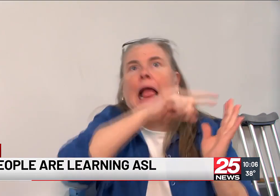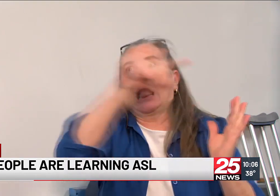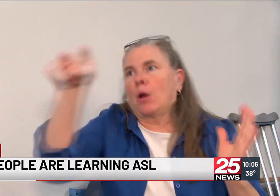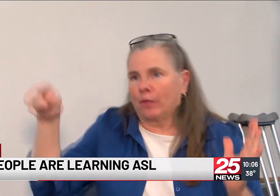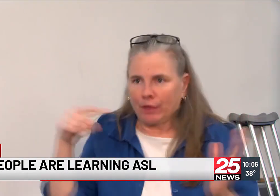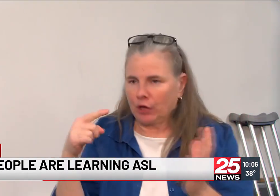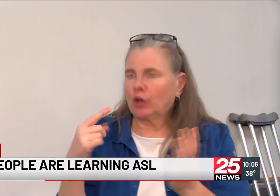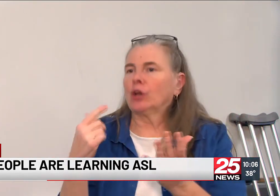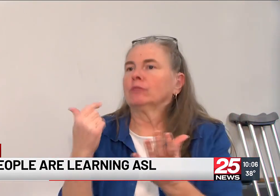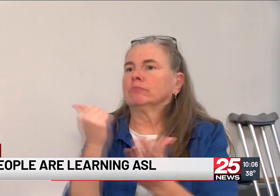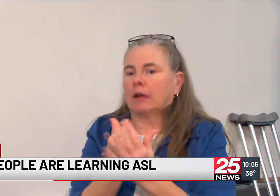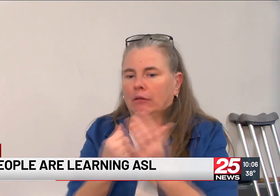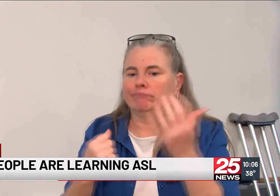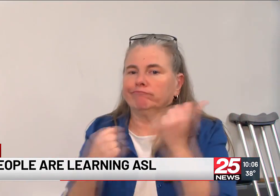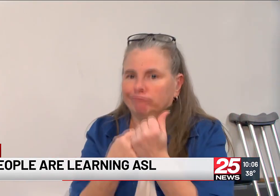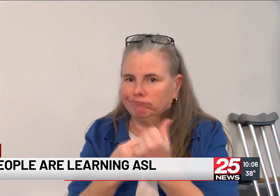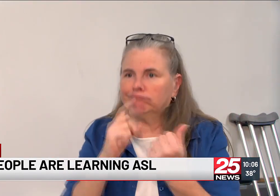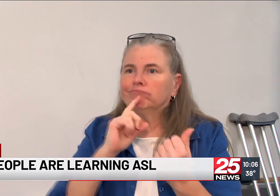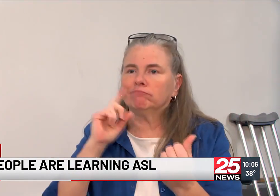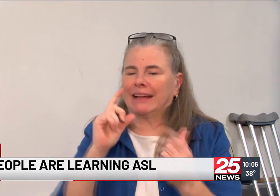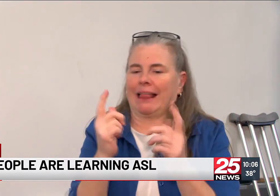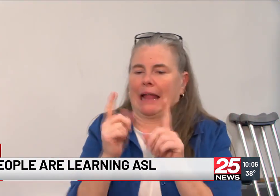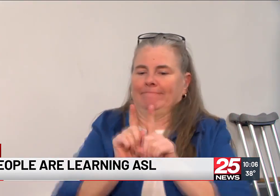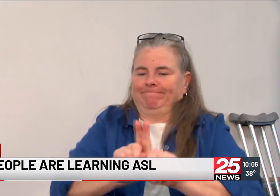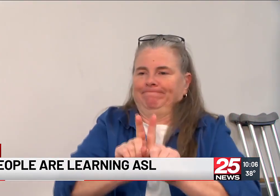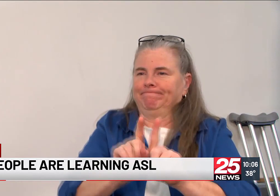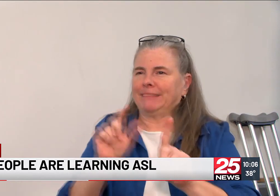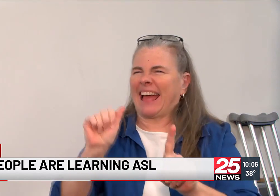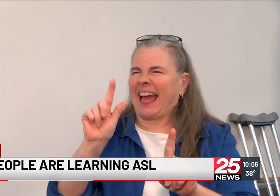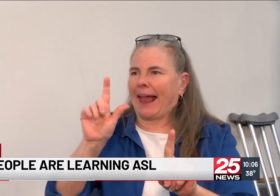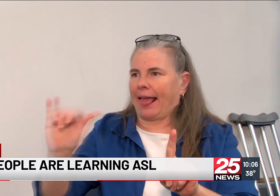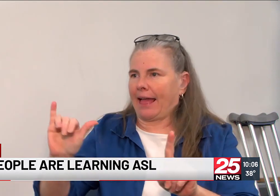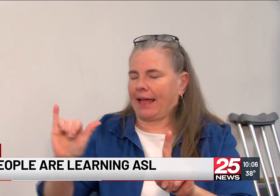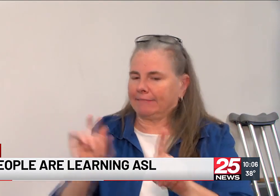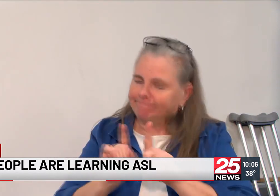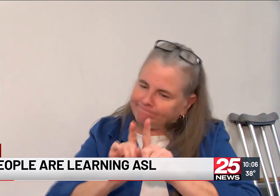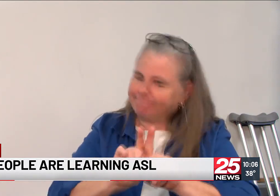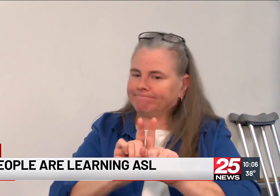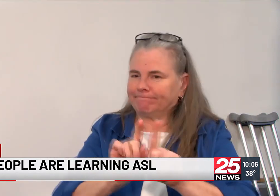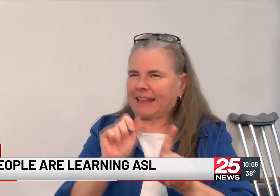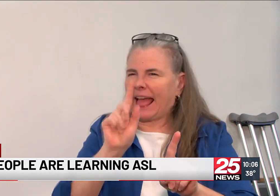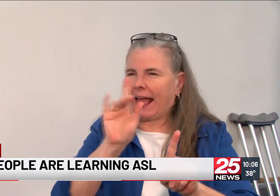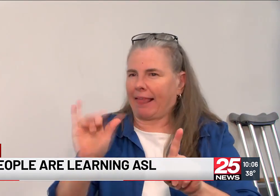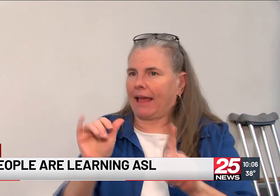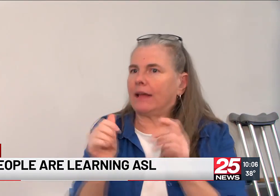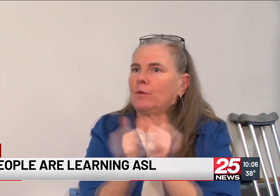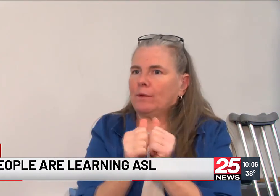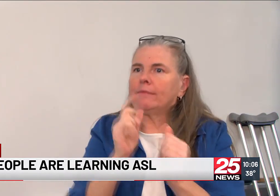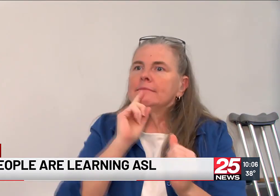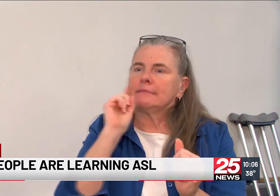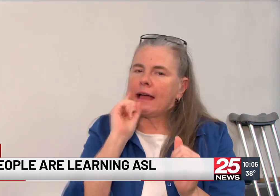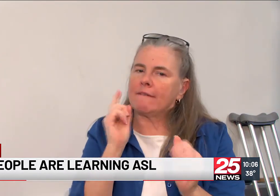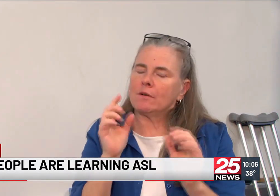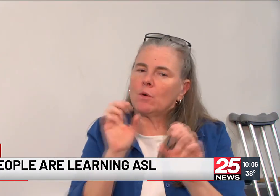like, you know, promote that awareness but also helps them realize what, you know, what's out there and we also gain new allies.